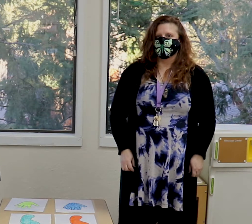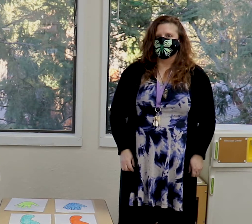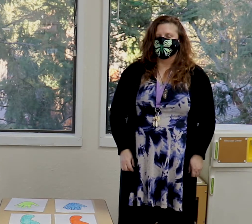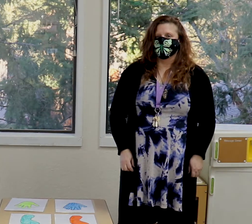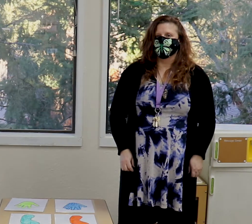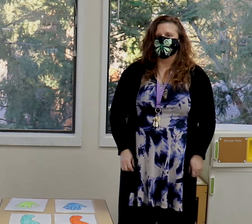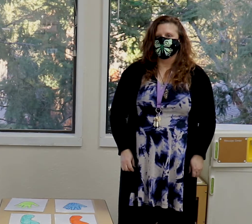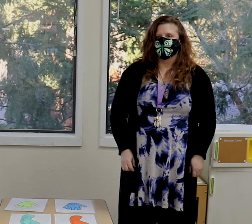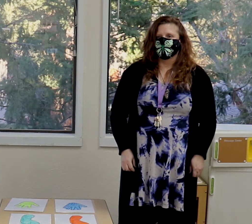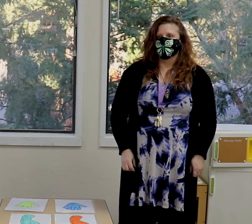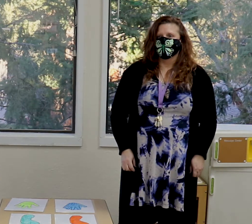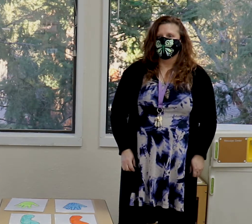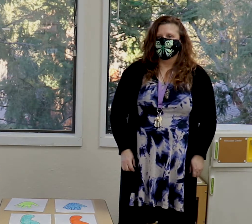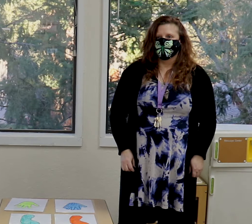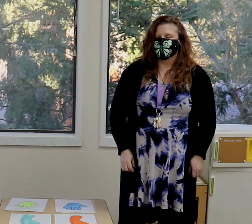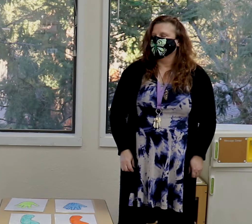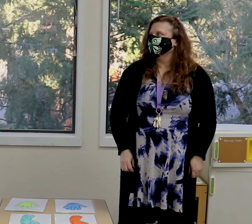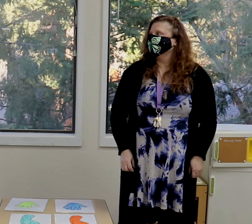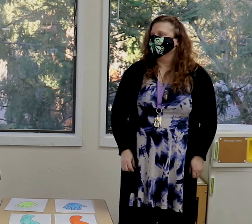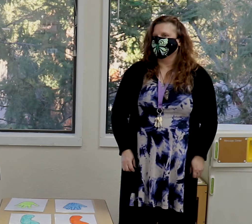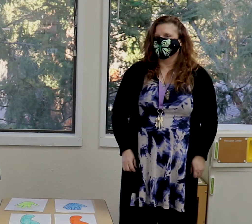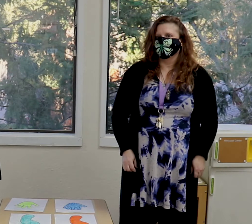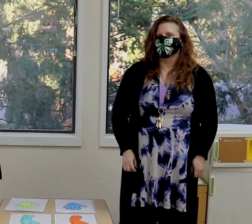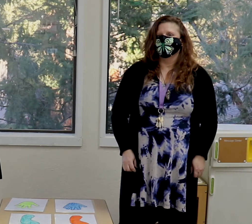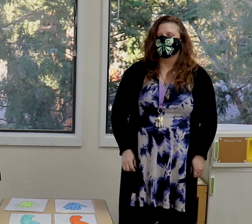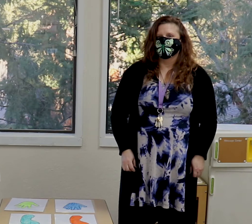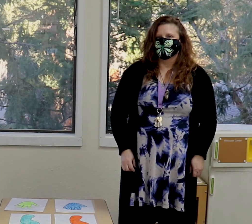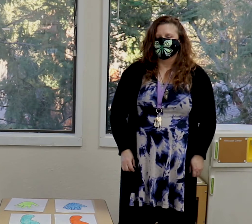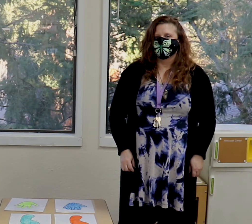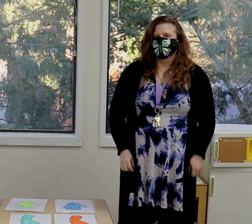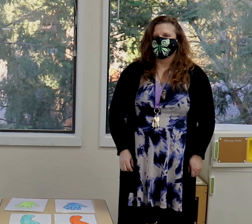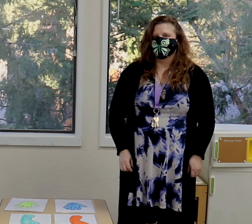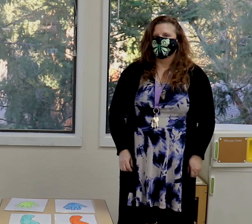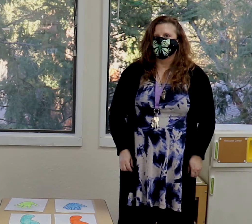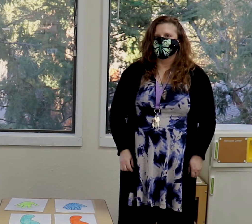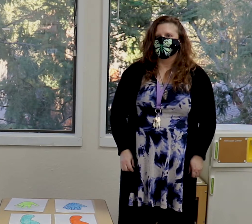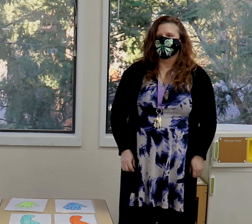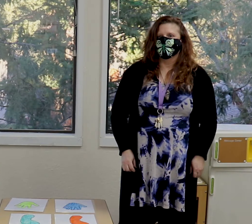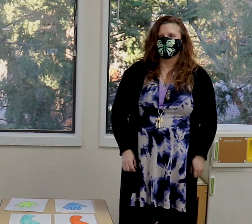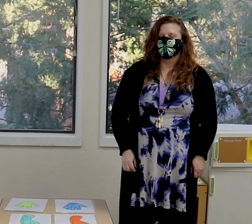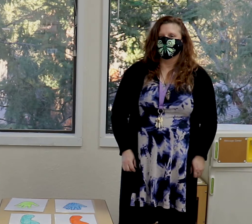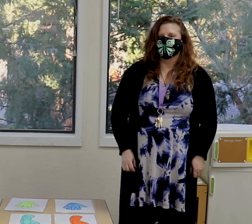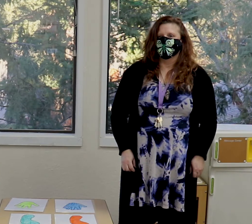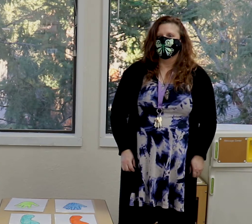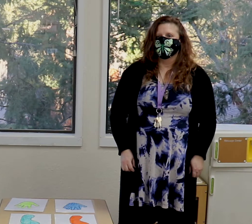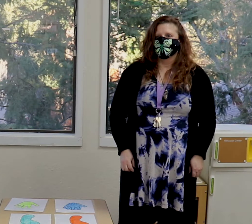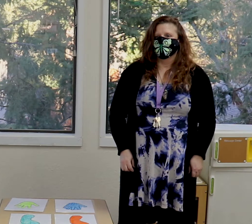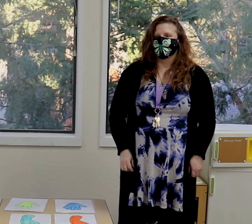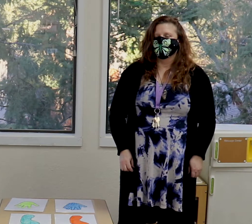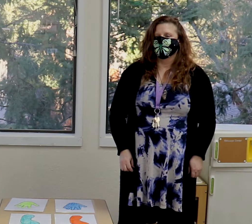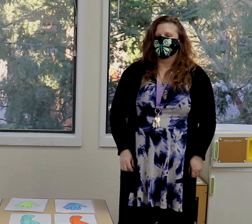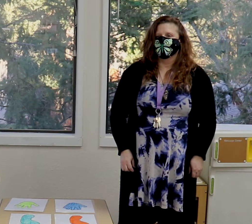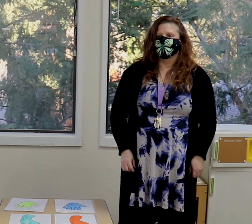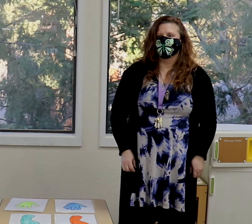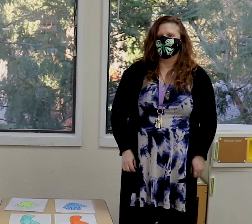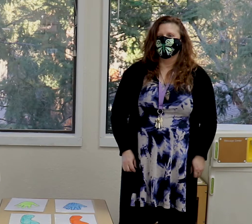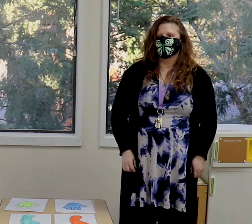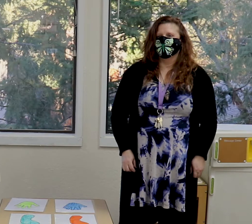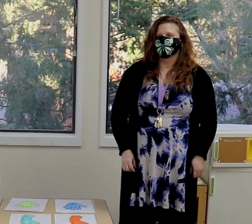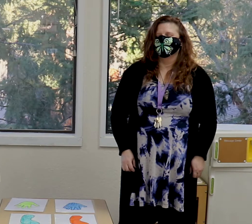for whoever finds the most things that were hidden. And then the last thing is make slime. Everybody seems to like